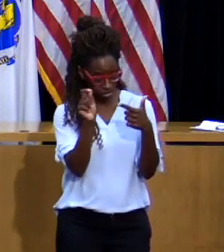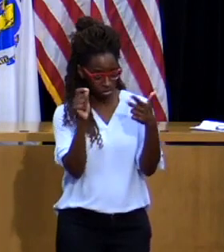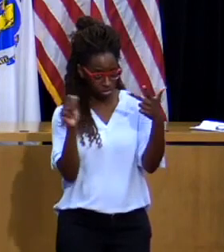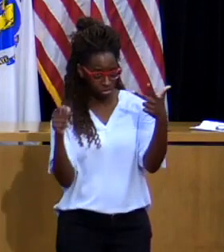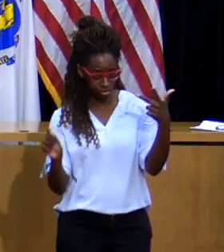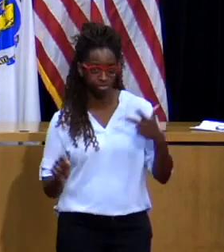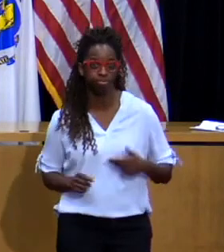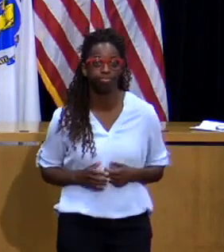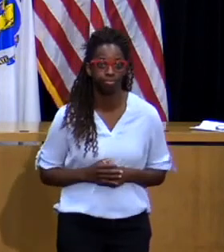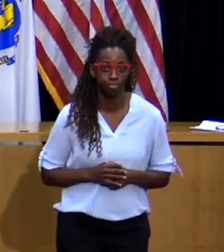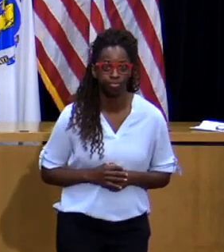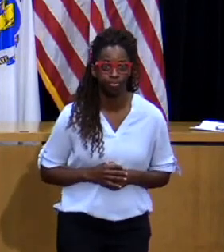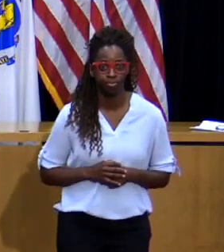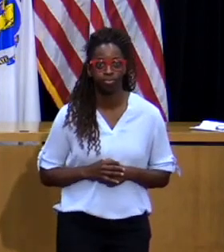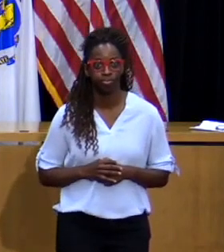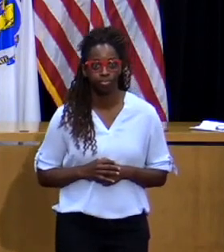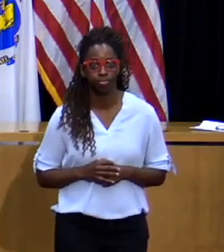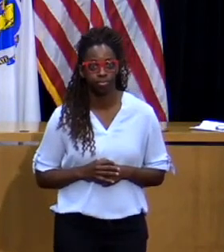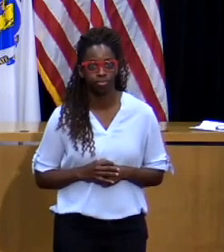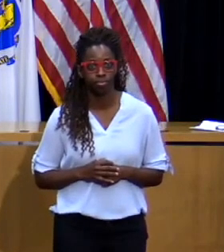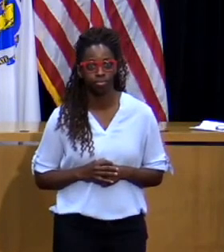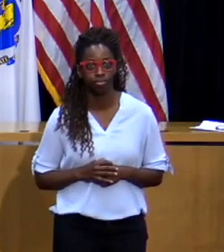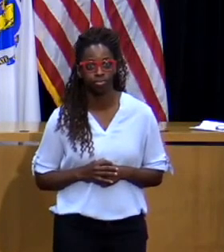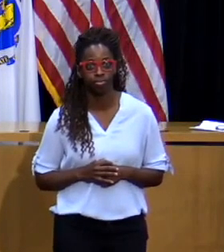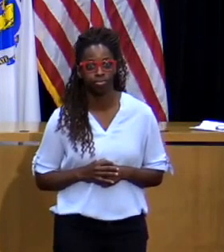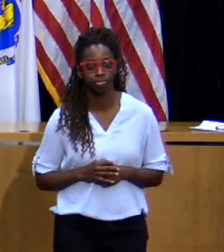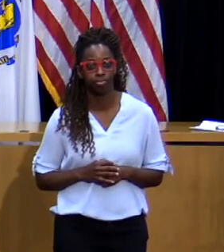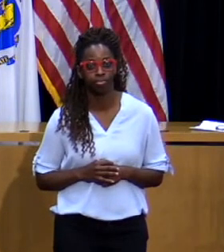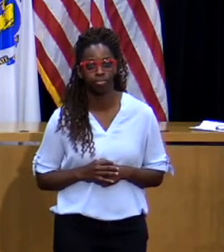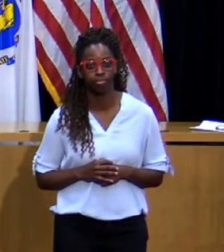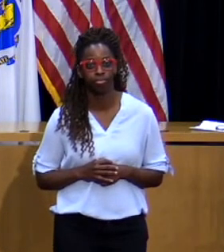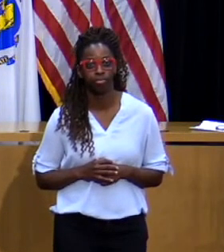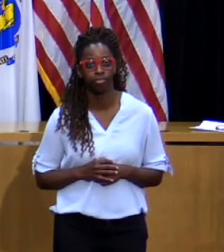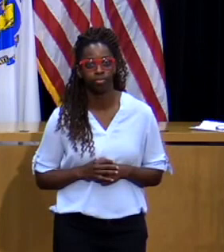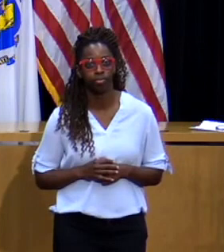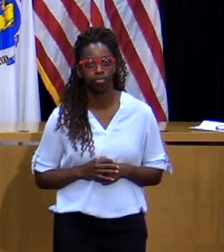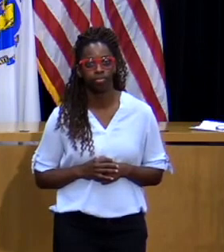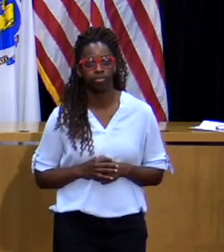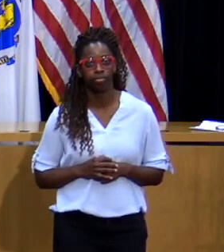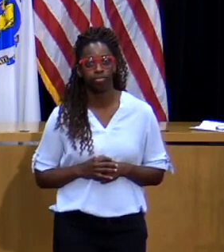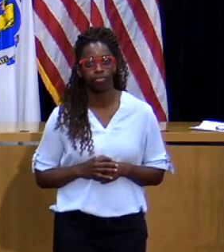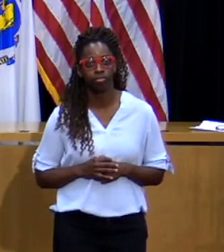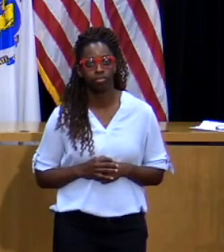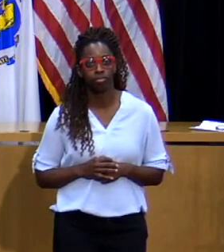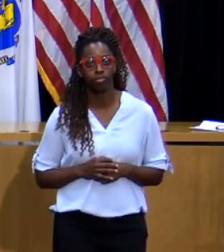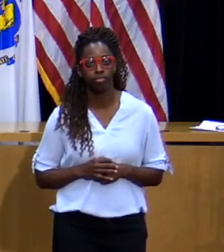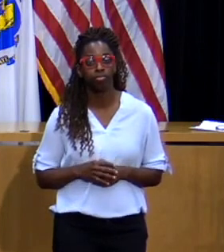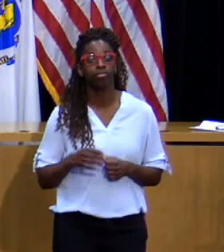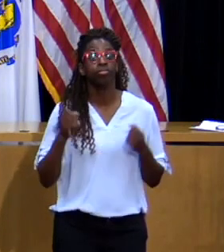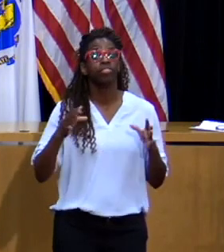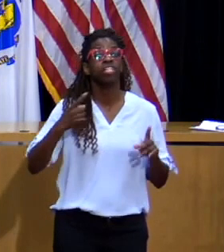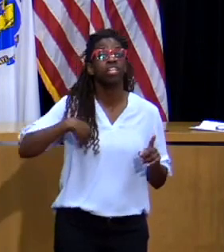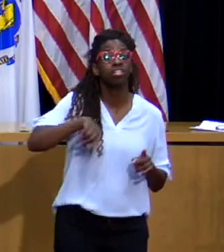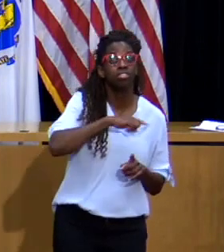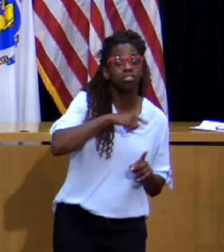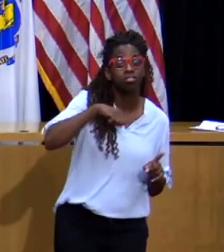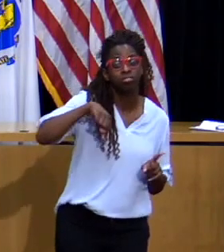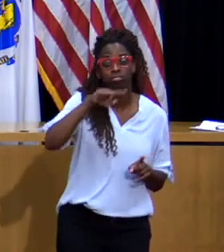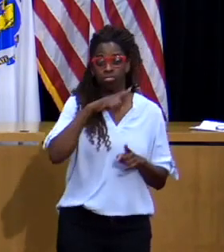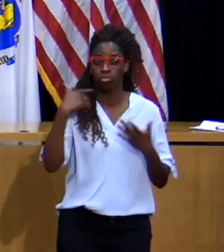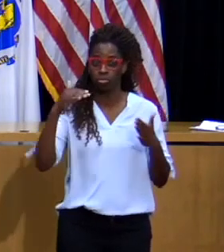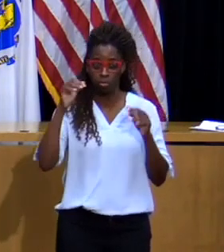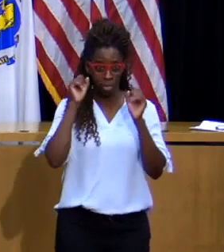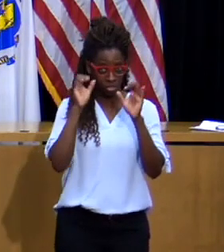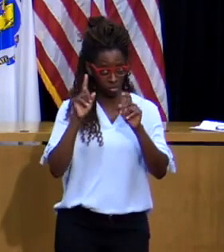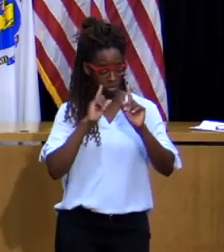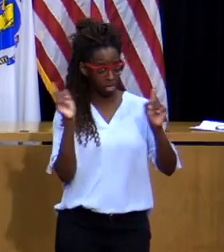I would also say that there's been so much that's been extraordinary in the scientific progress in responding to this pandemic,